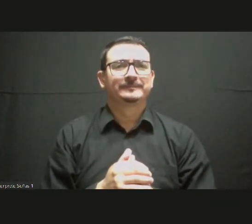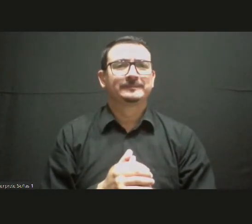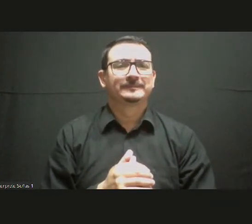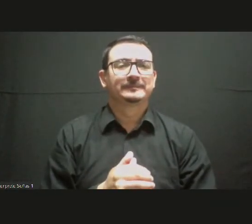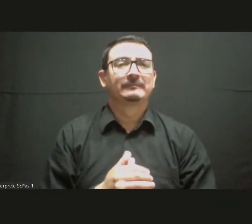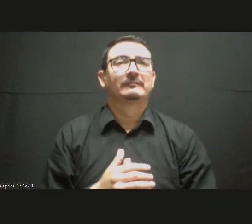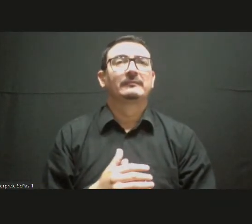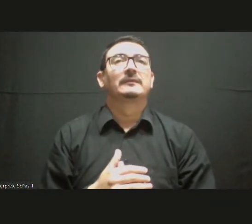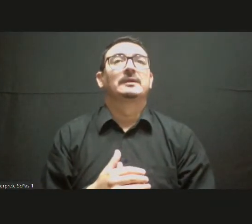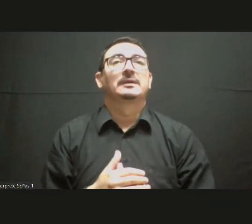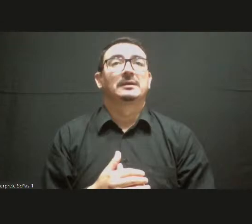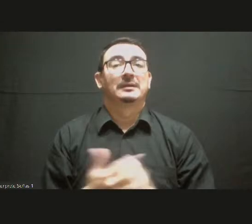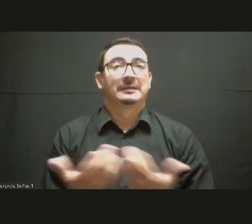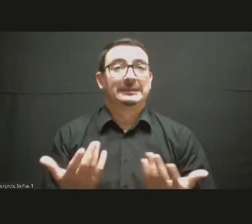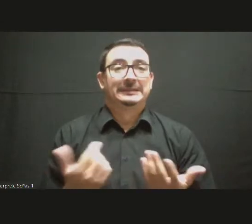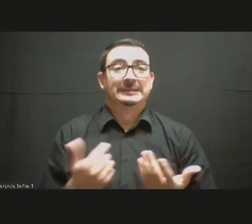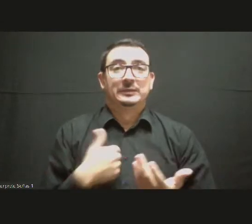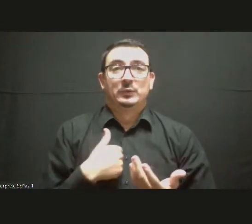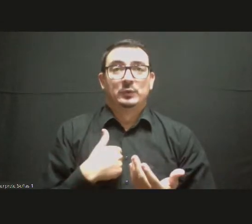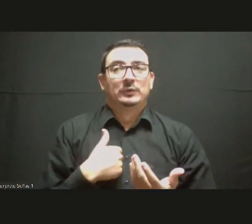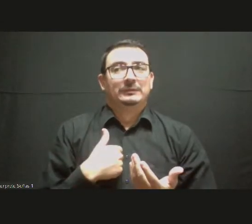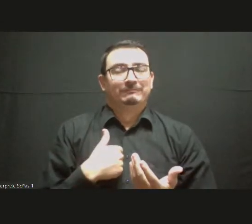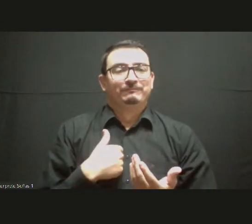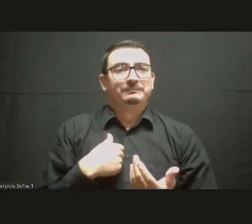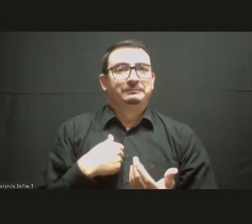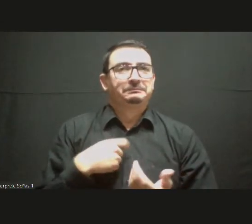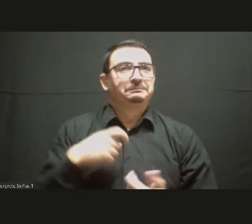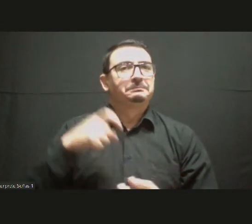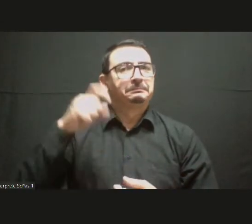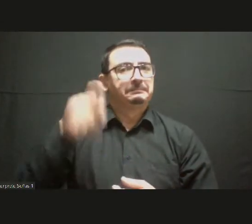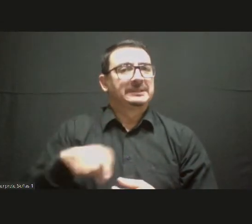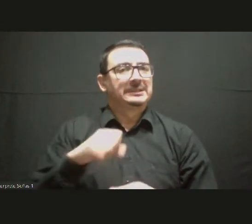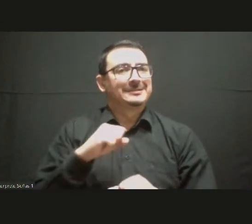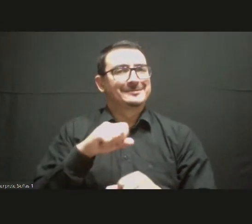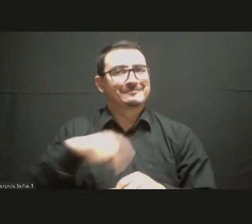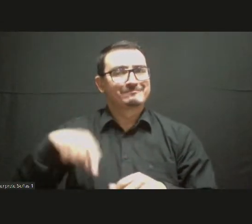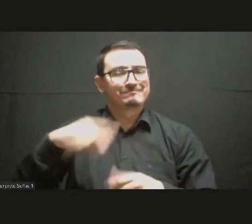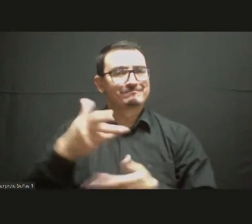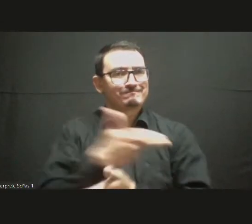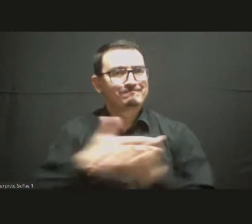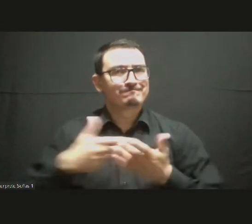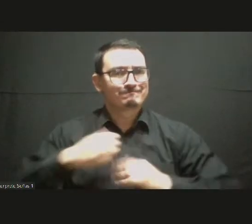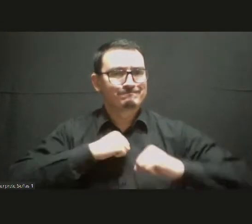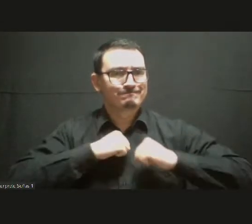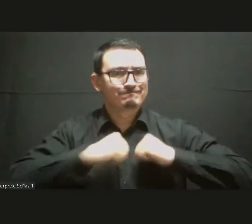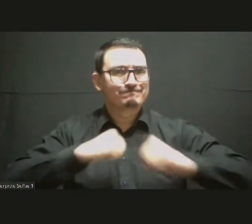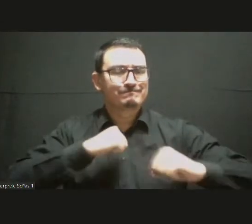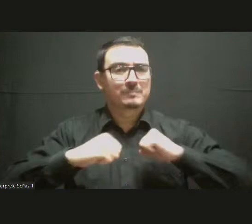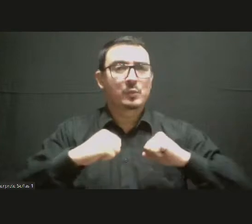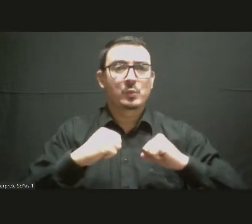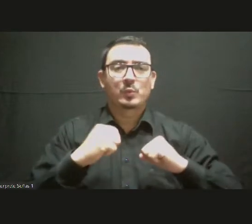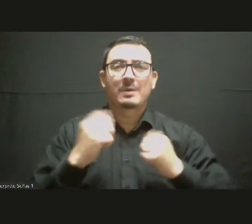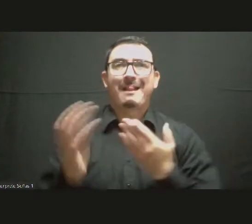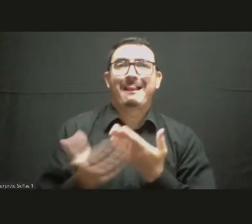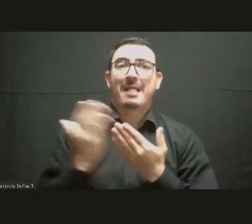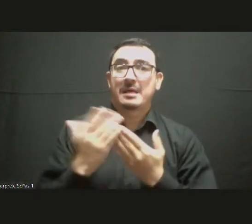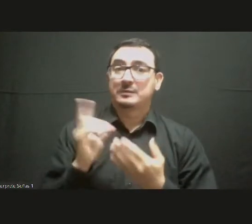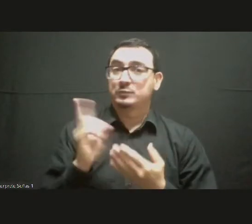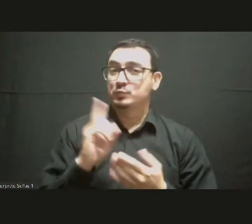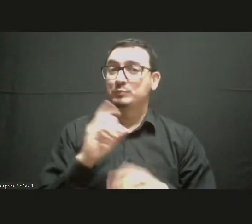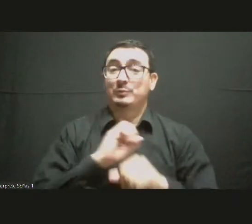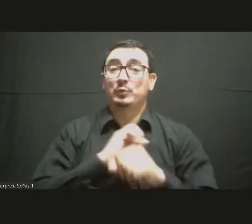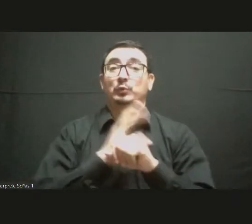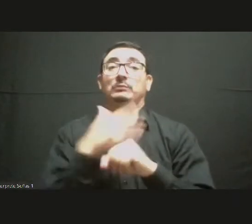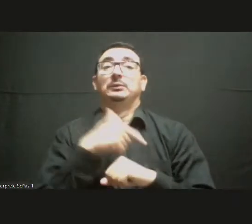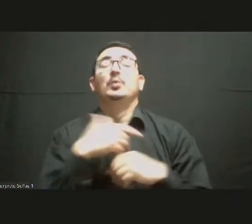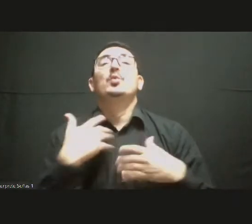the tourism sector globally, as Nano has outlined. Allow me to convey, first of all, on behalf of ECLAC, special thanks